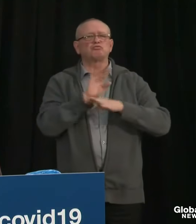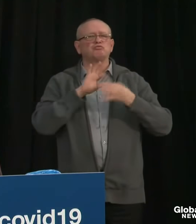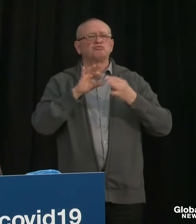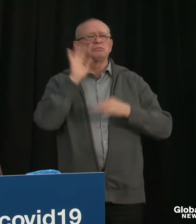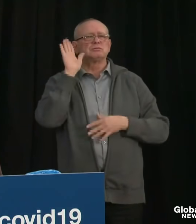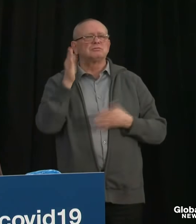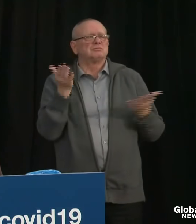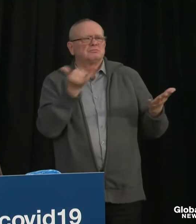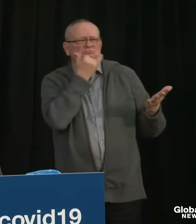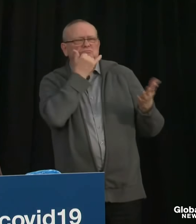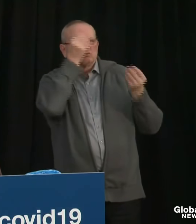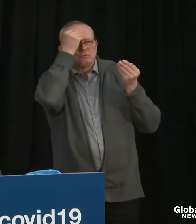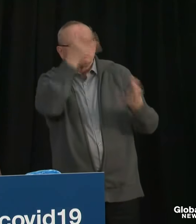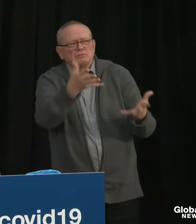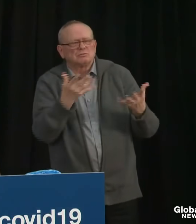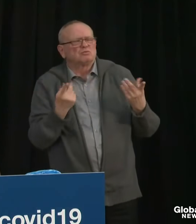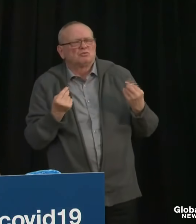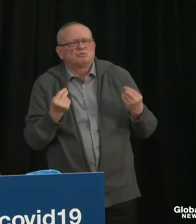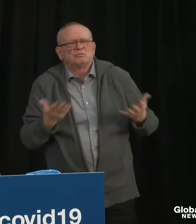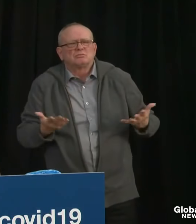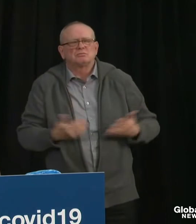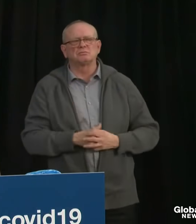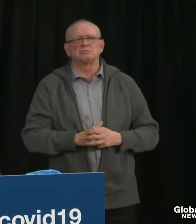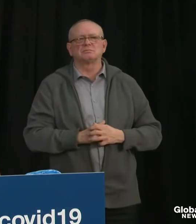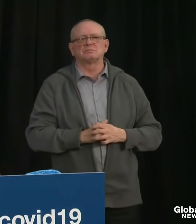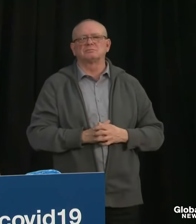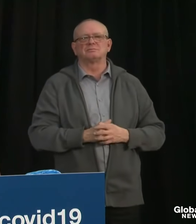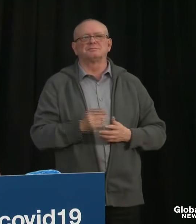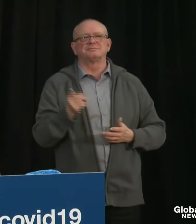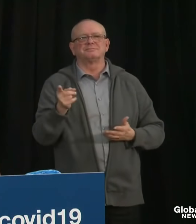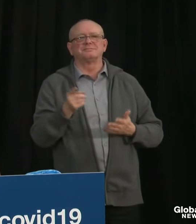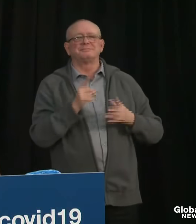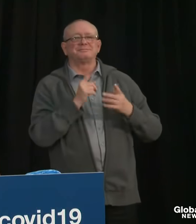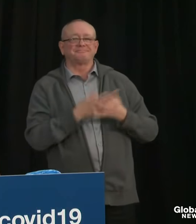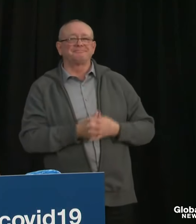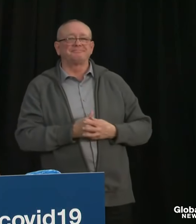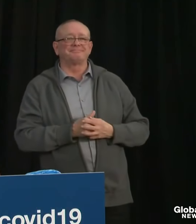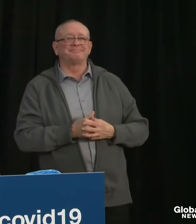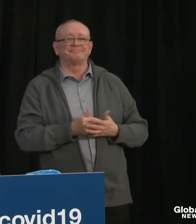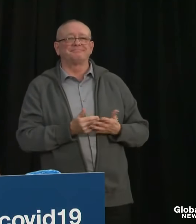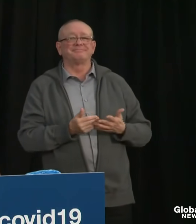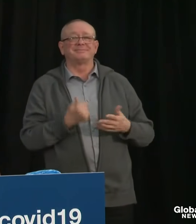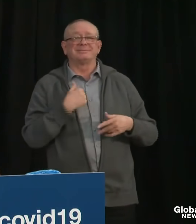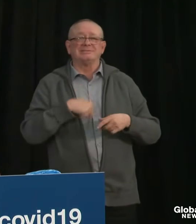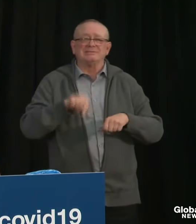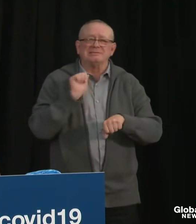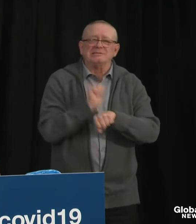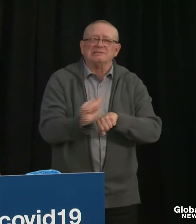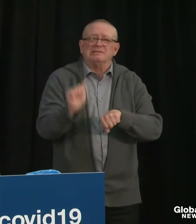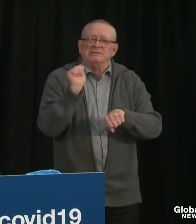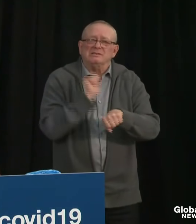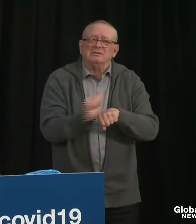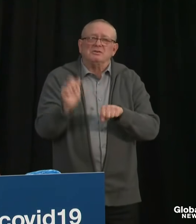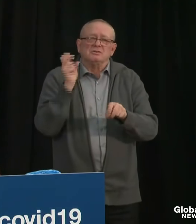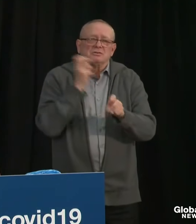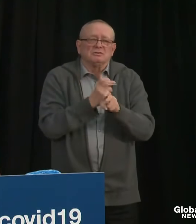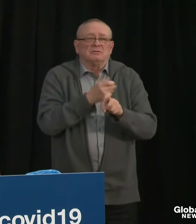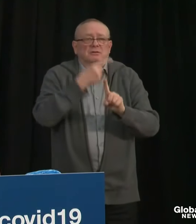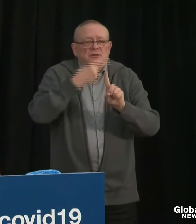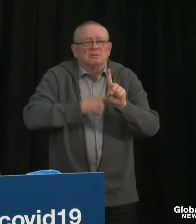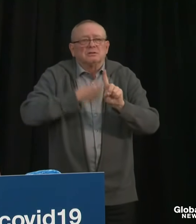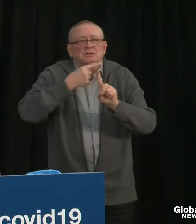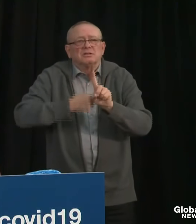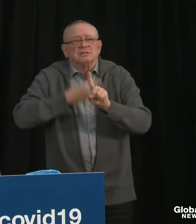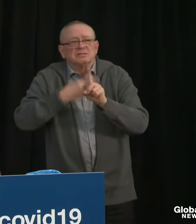We have tried for many months. We have worked very hard to work collaboratively with faith leaders